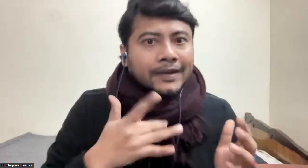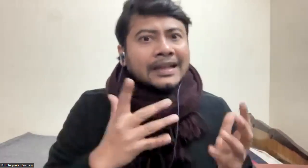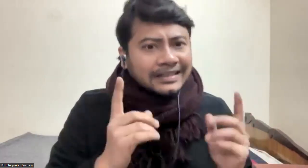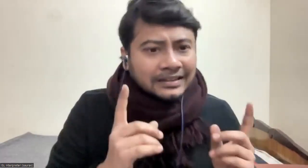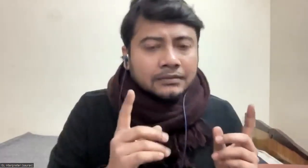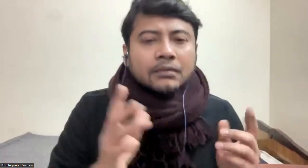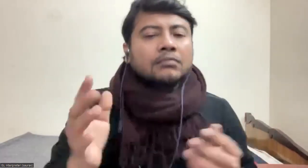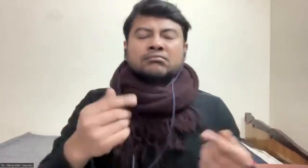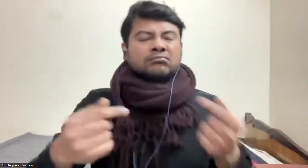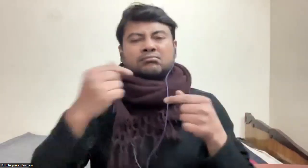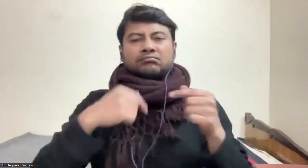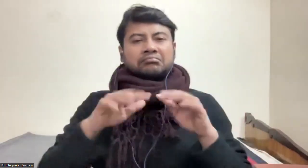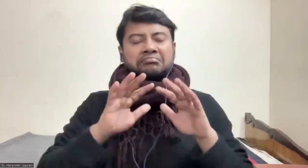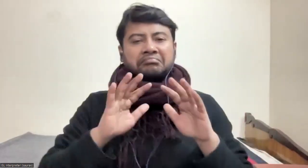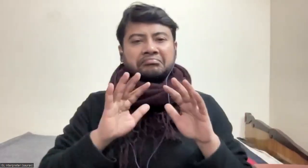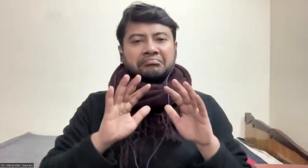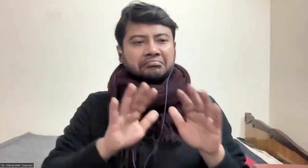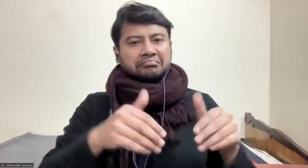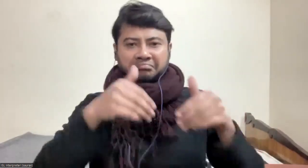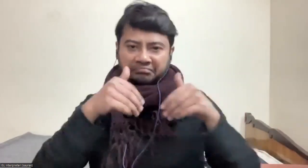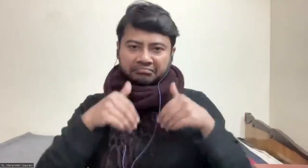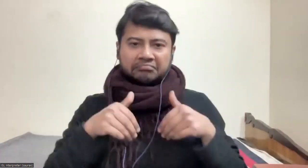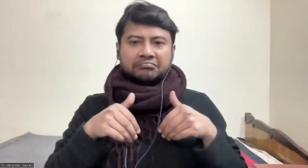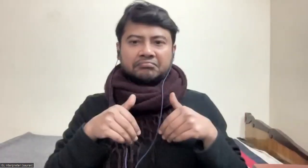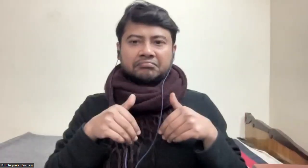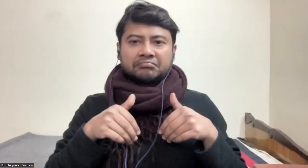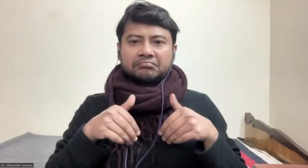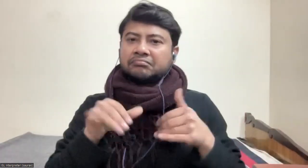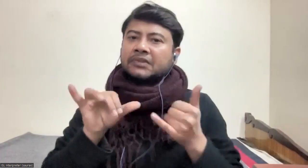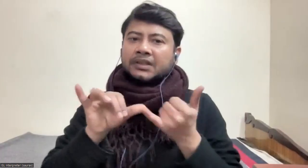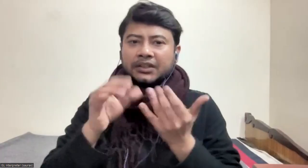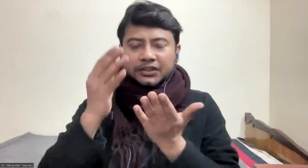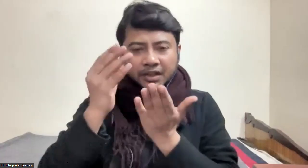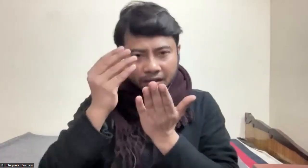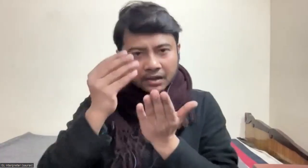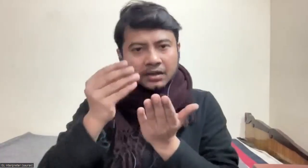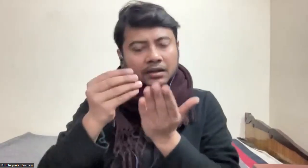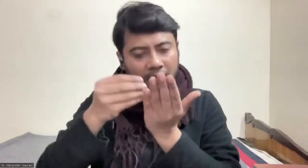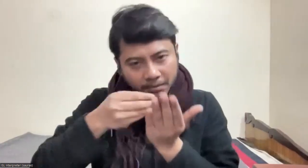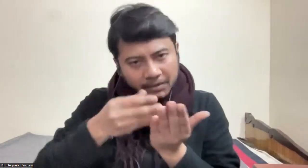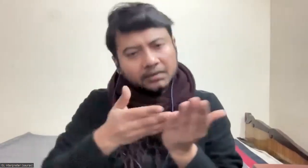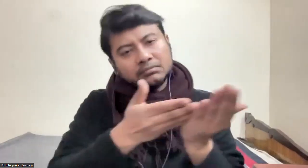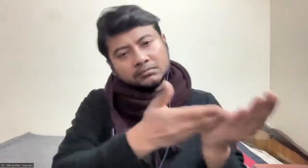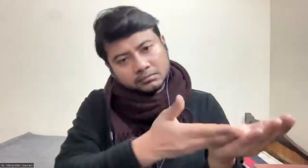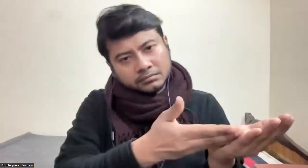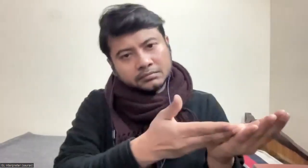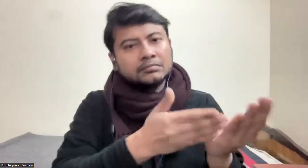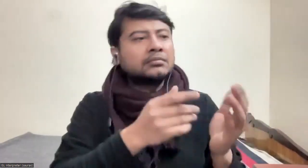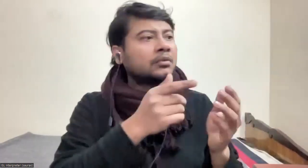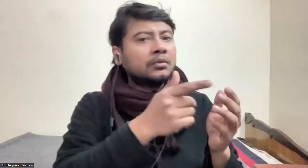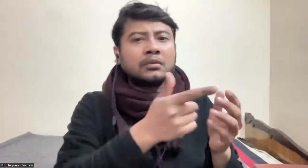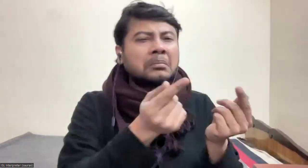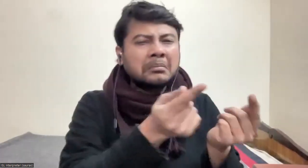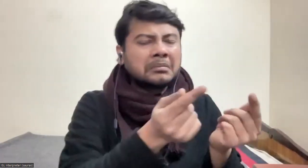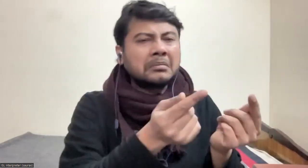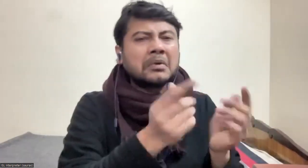and give them prasad and let them go to their own way. Don't disturb them. We do not we do not